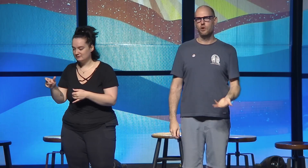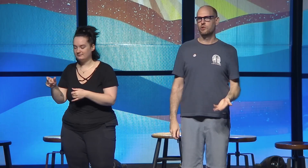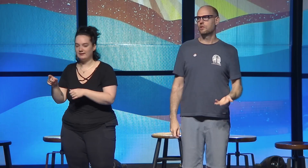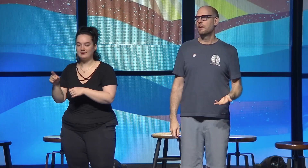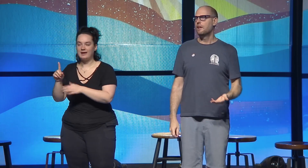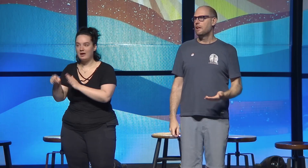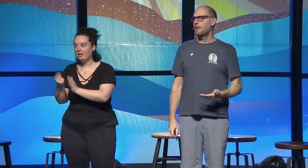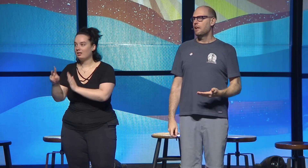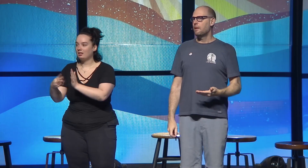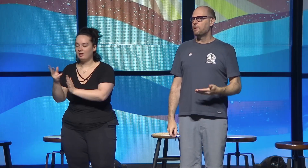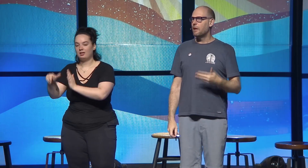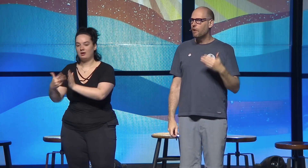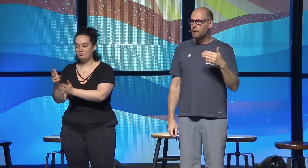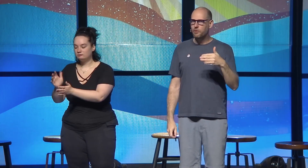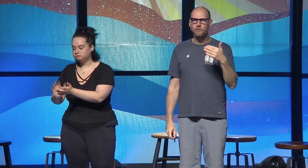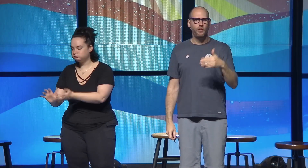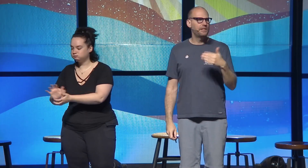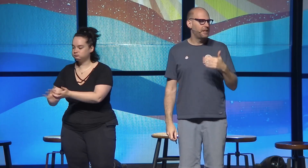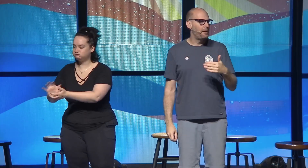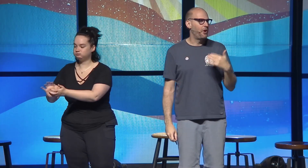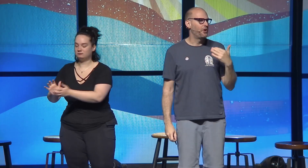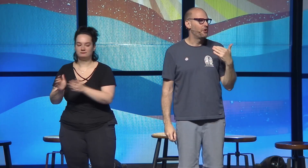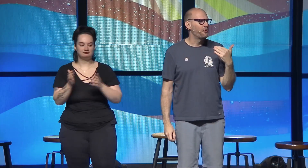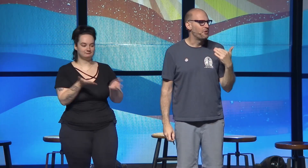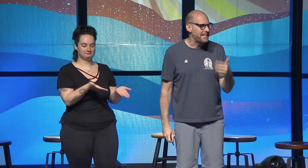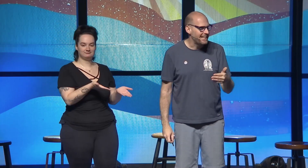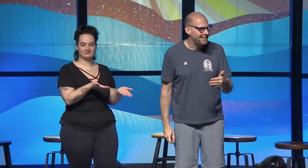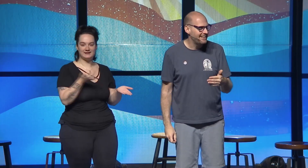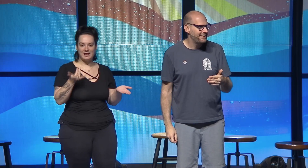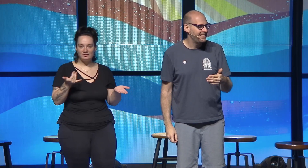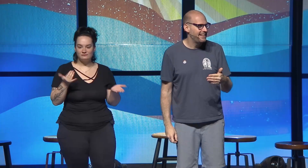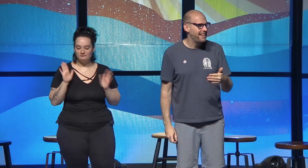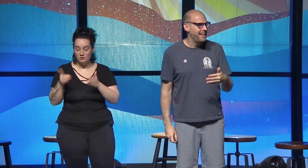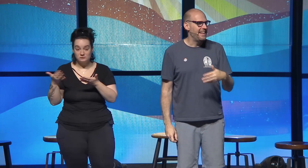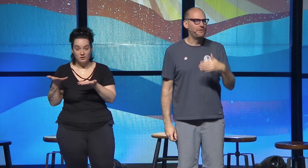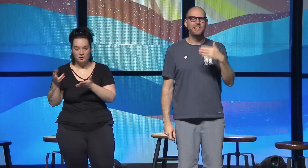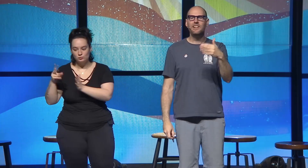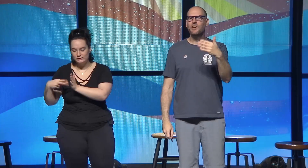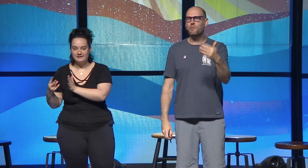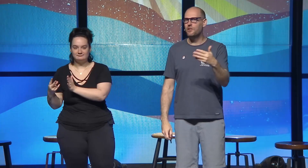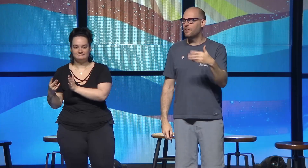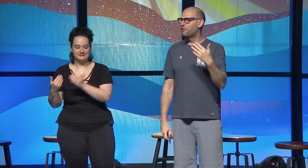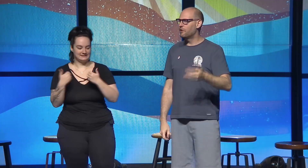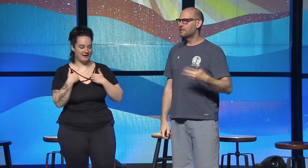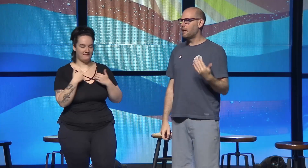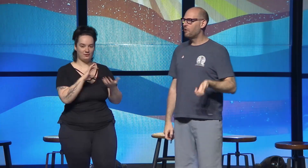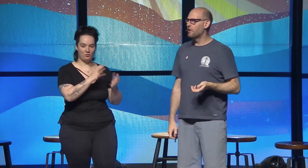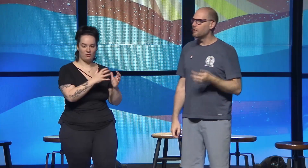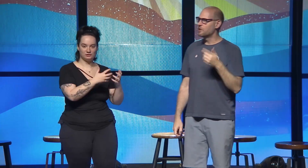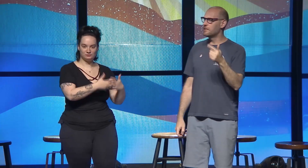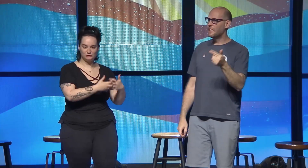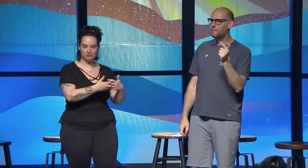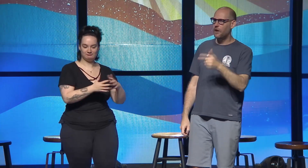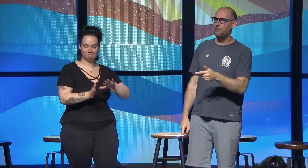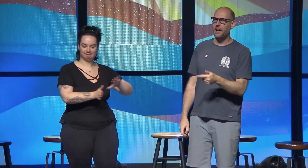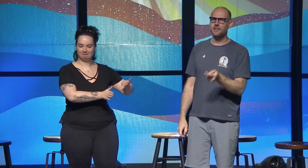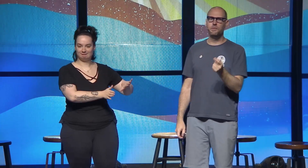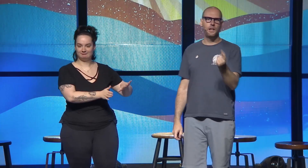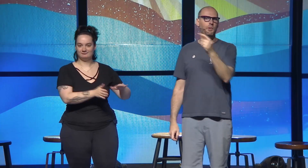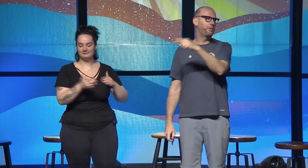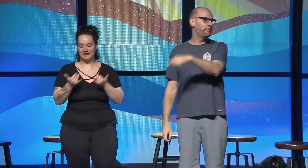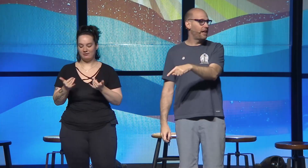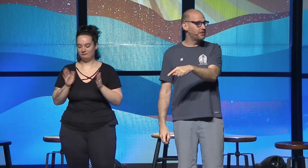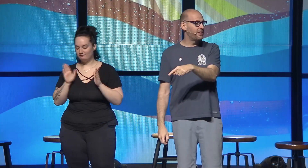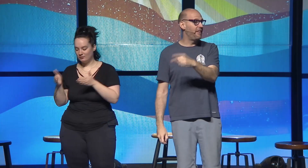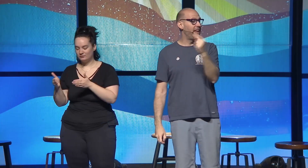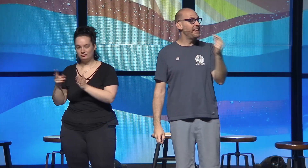washing clothes, but they were able to focus time on reading. And it was in their ability to focus time on reading which led him down a path to